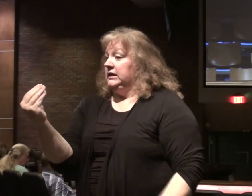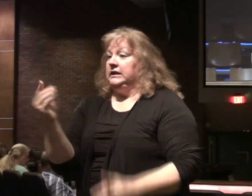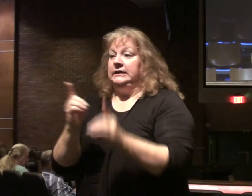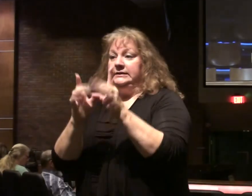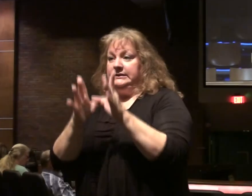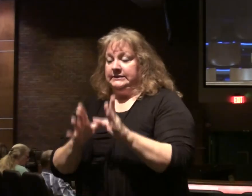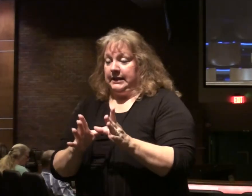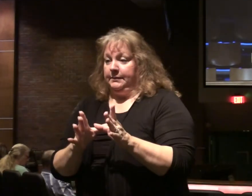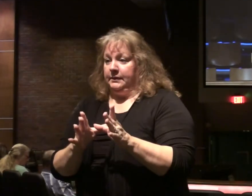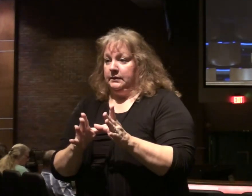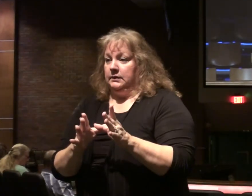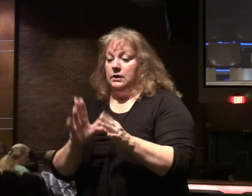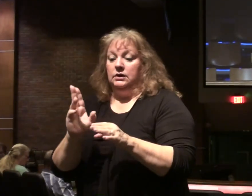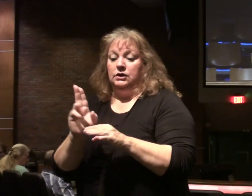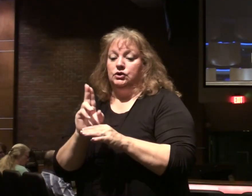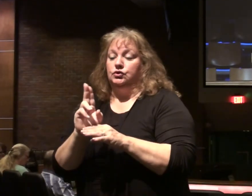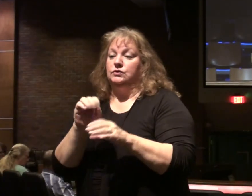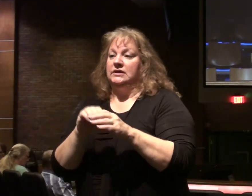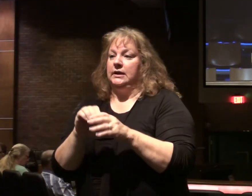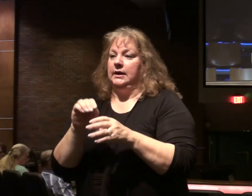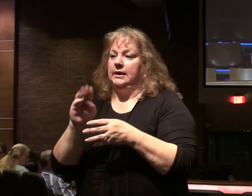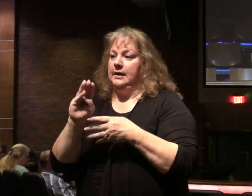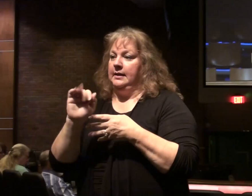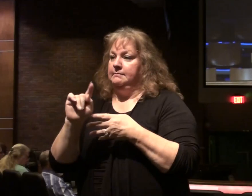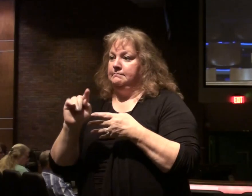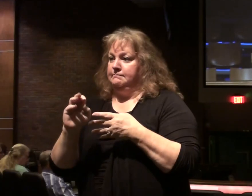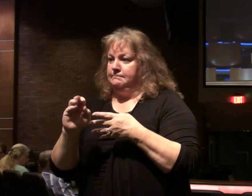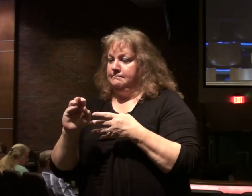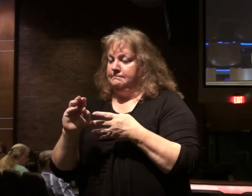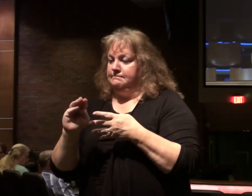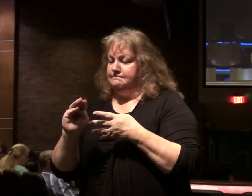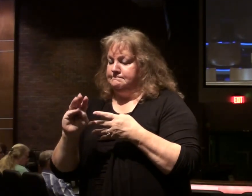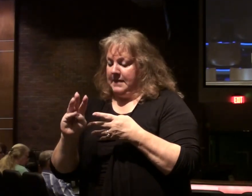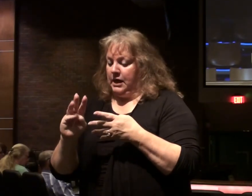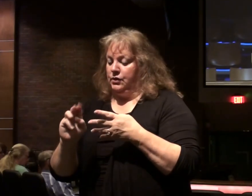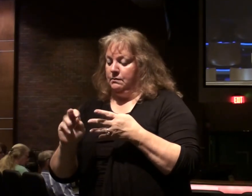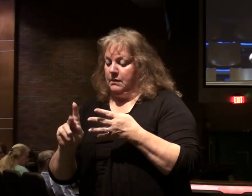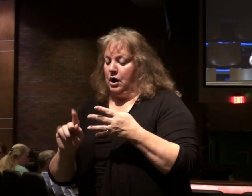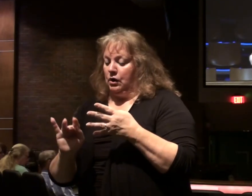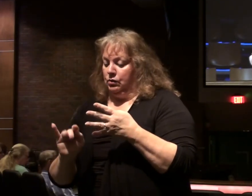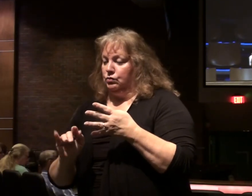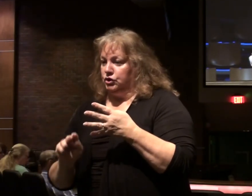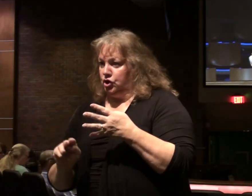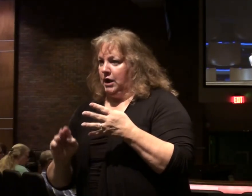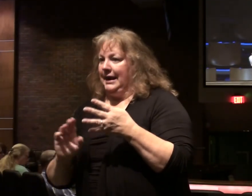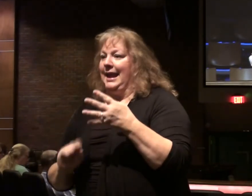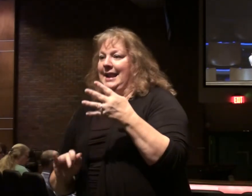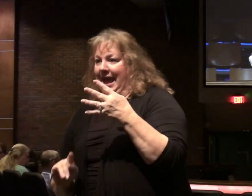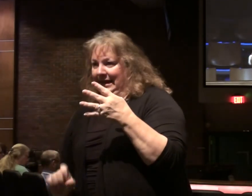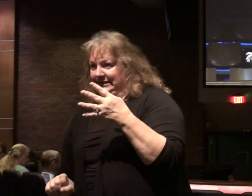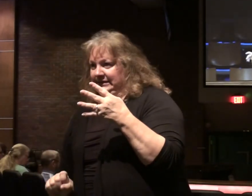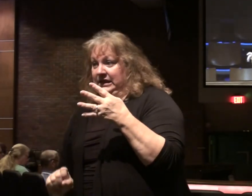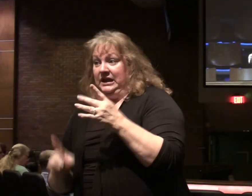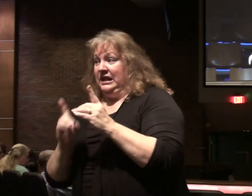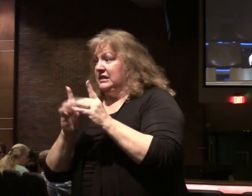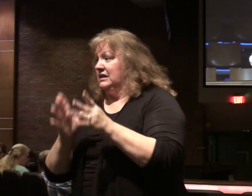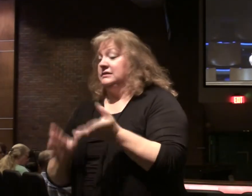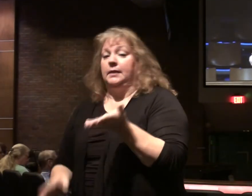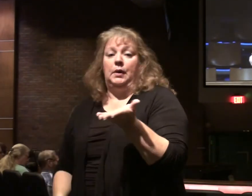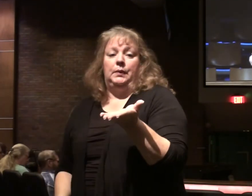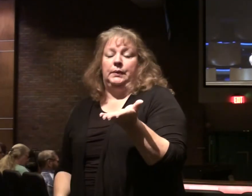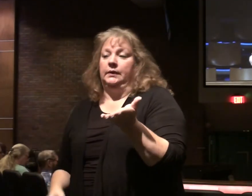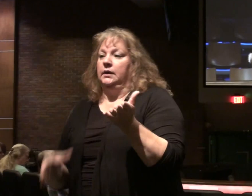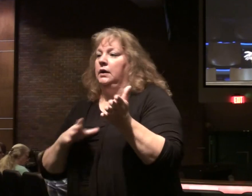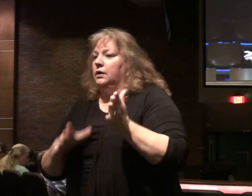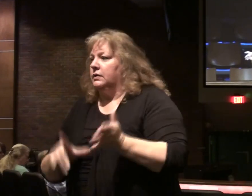used in Matthew days. It's only used in the gospel and in Acts. Then that term falls away. Other terms are picked up.